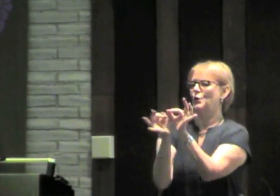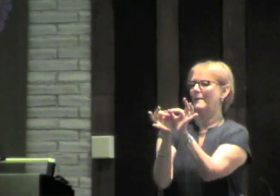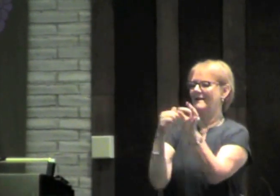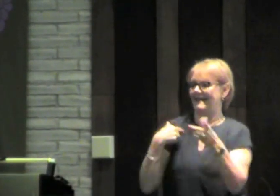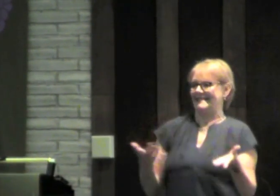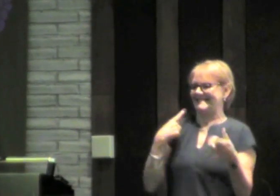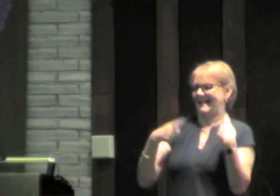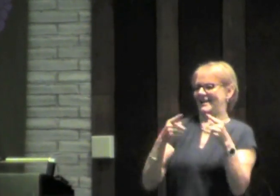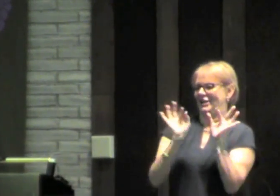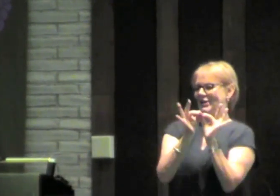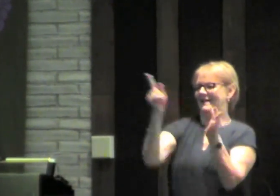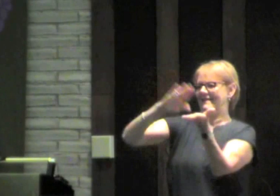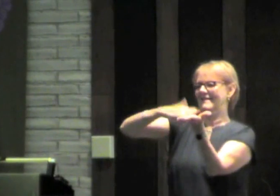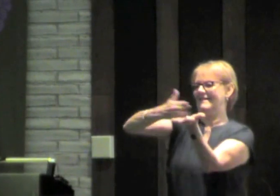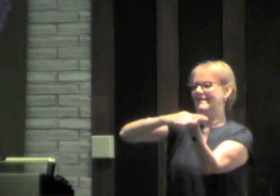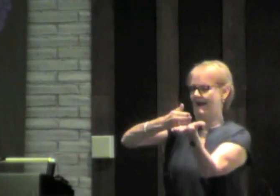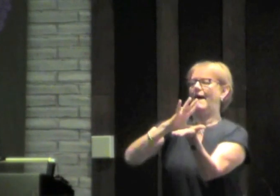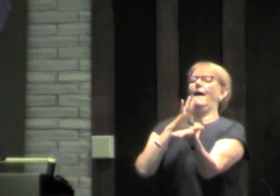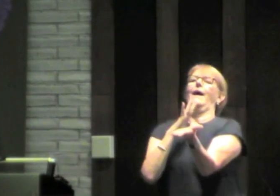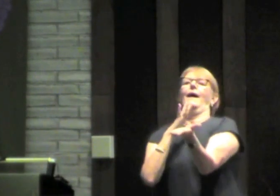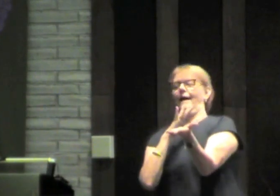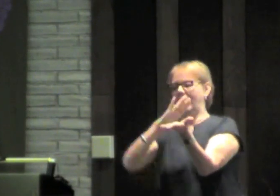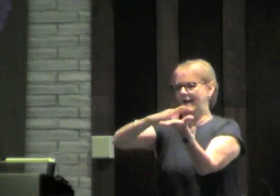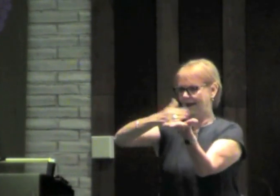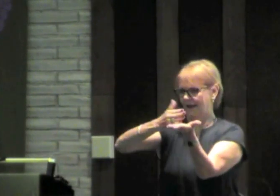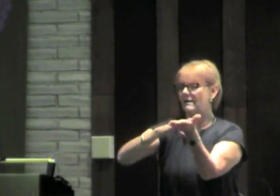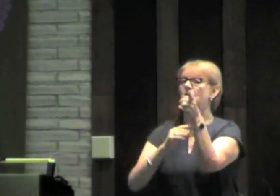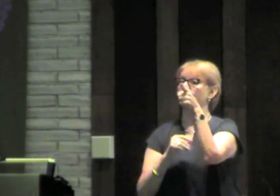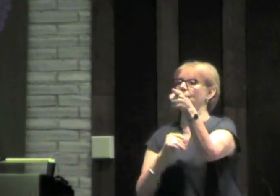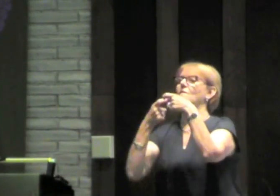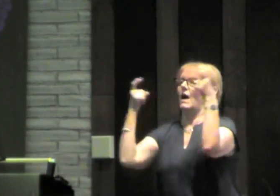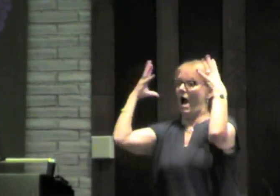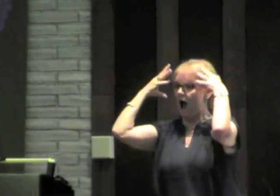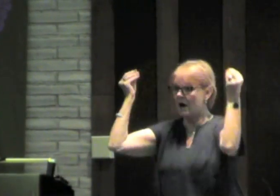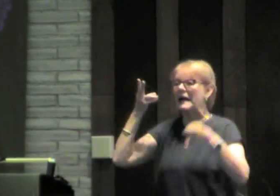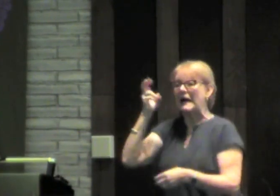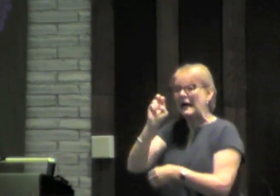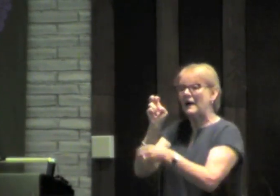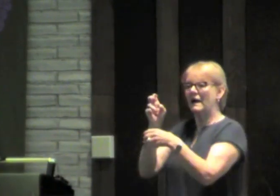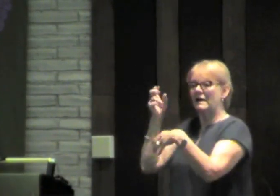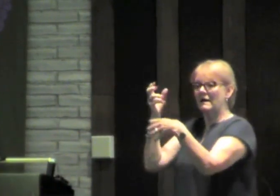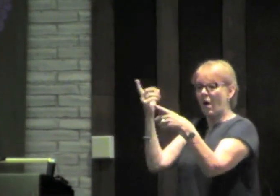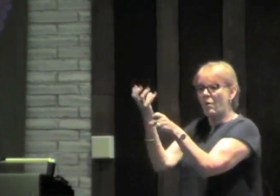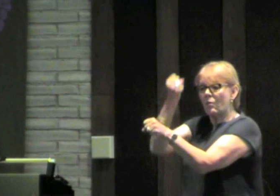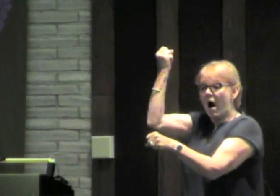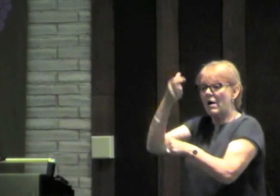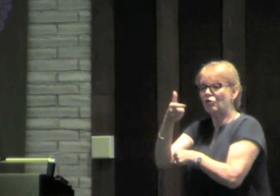this, which is kind of our sign for cooking, but it's their sign for interpreting because that means going back and forth between two